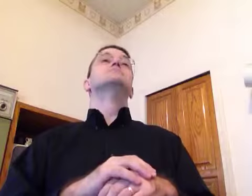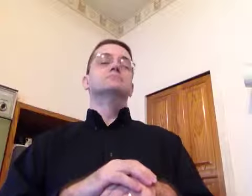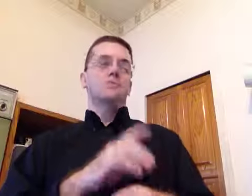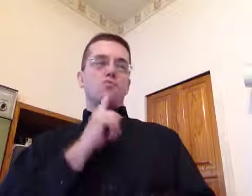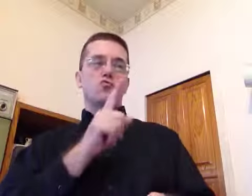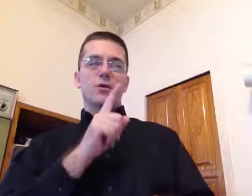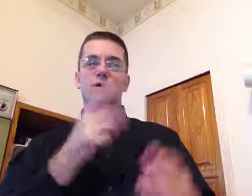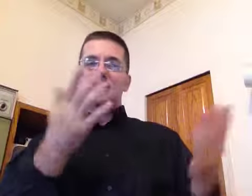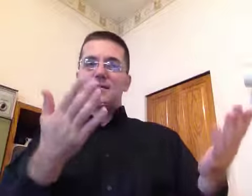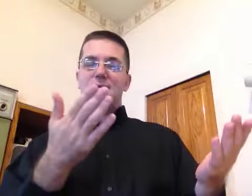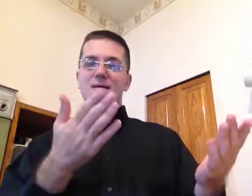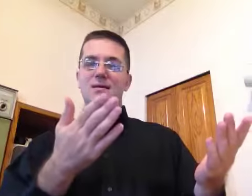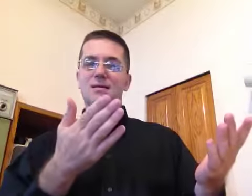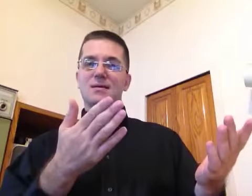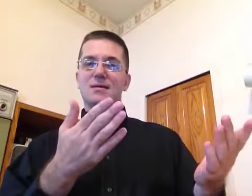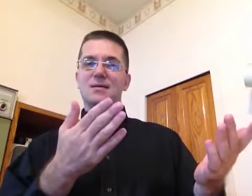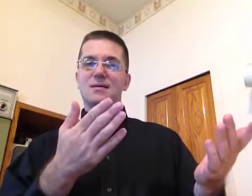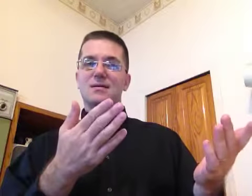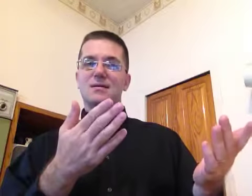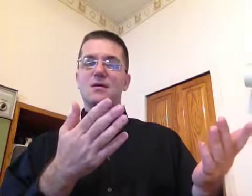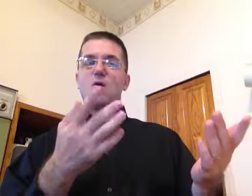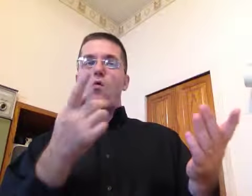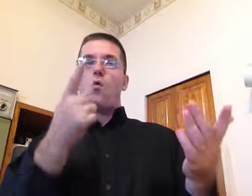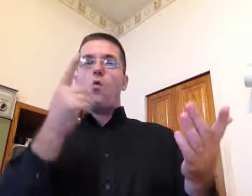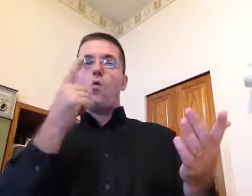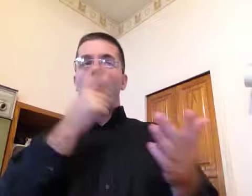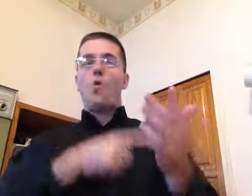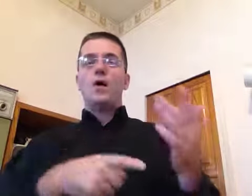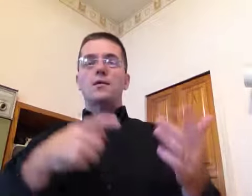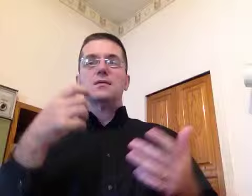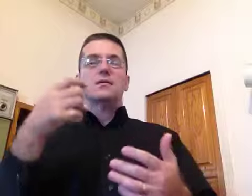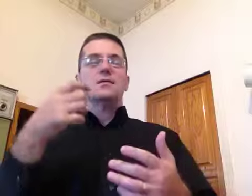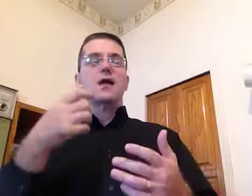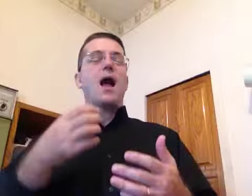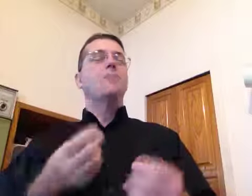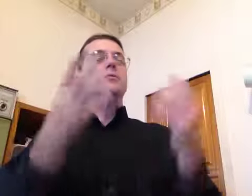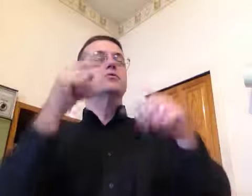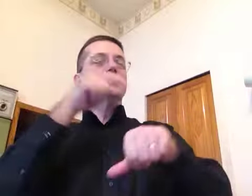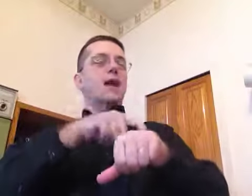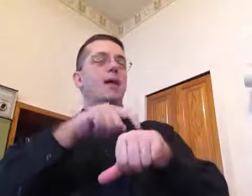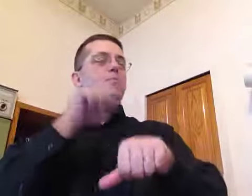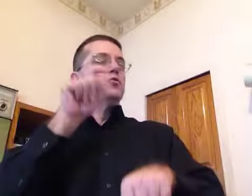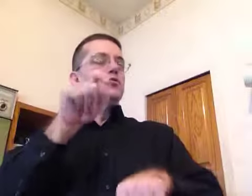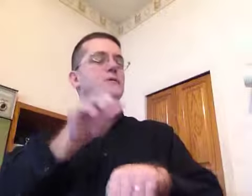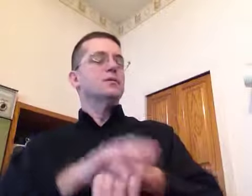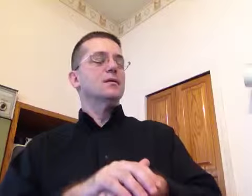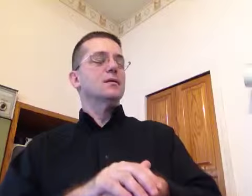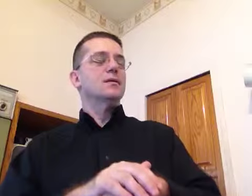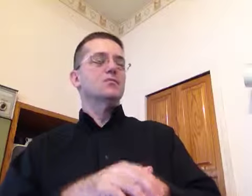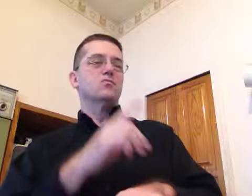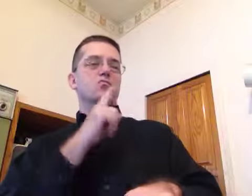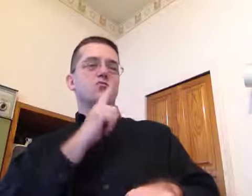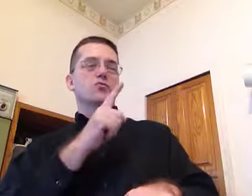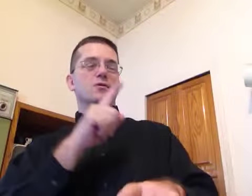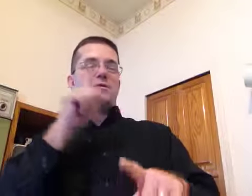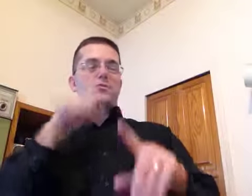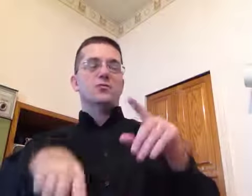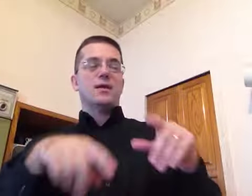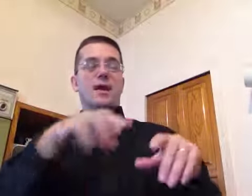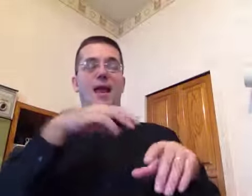is, what is the holding pattern, and what is the amount of time we're actually talking about? Because you really cannot just walk away from this lease. You're there